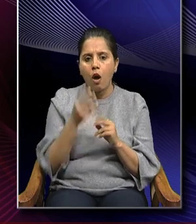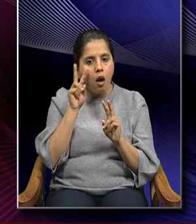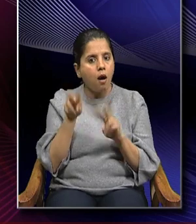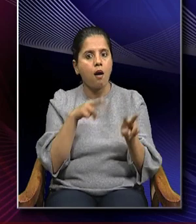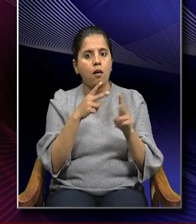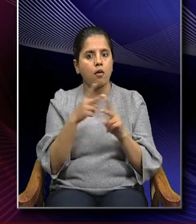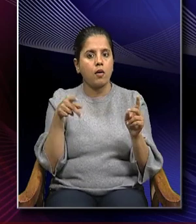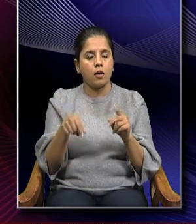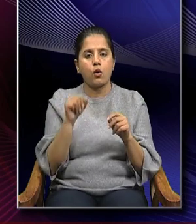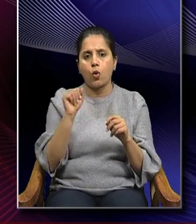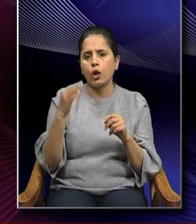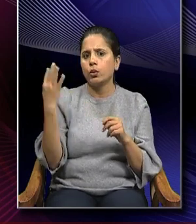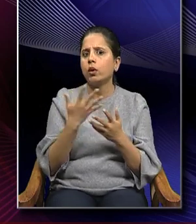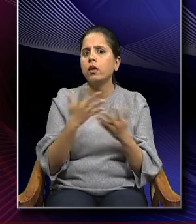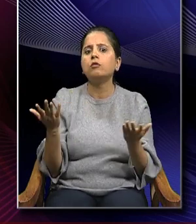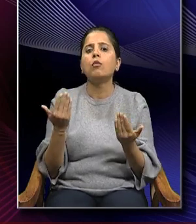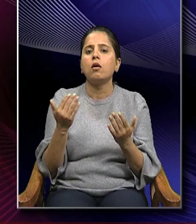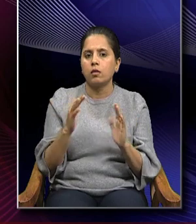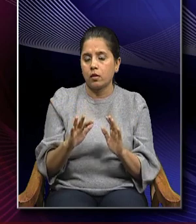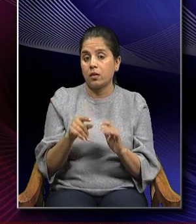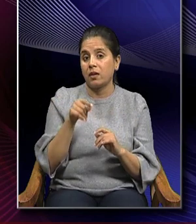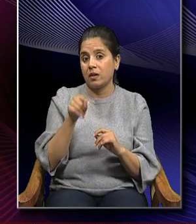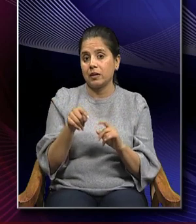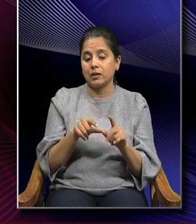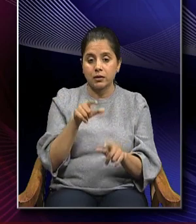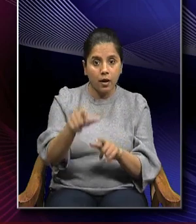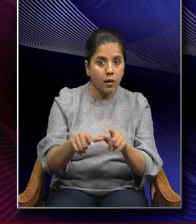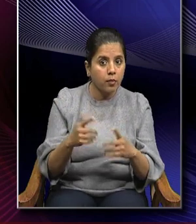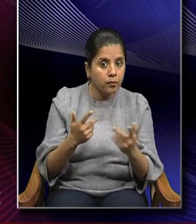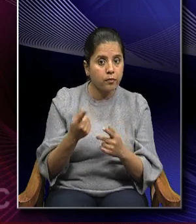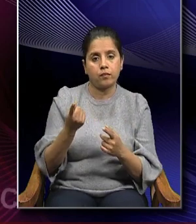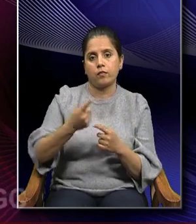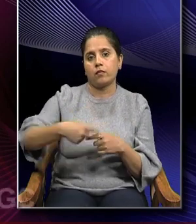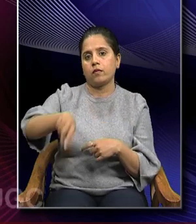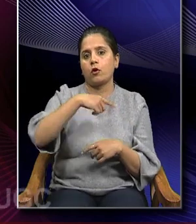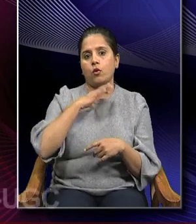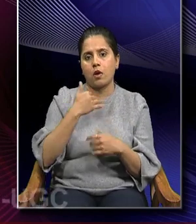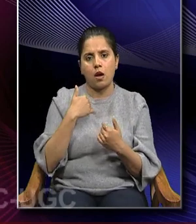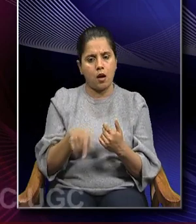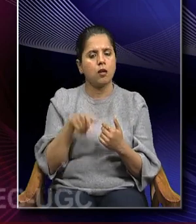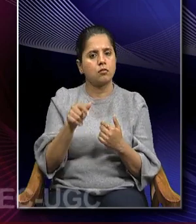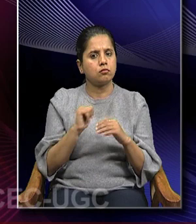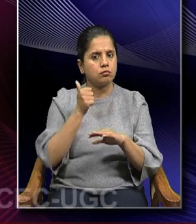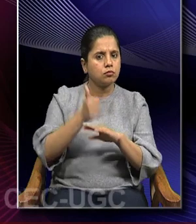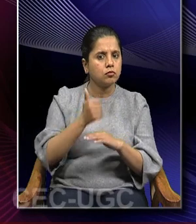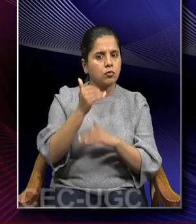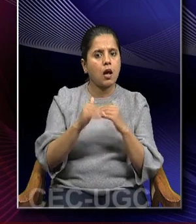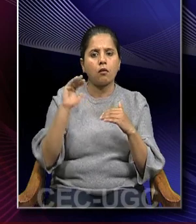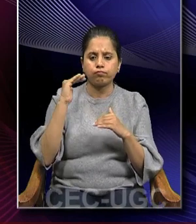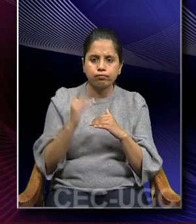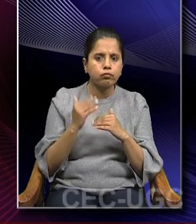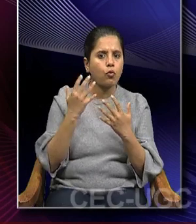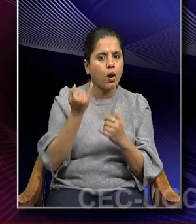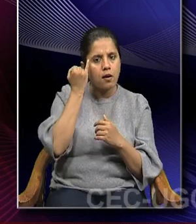of potential new products. So, it is a step where we are actually setting to reduce the size